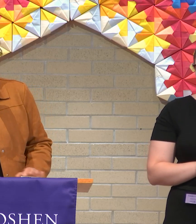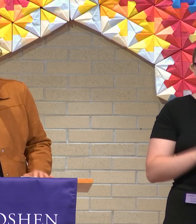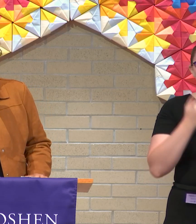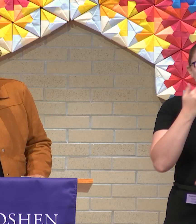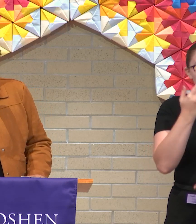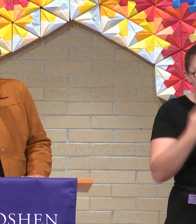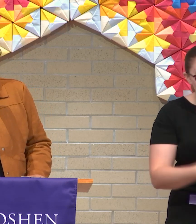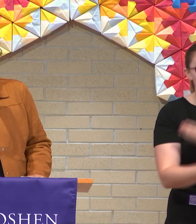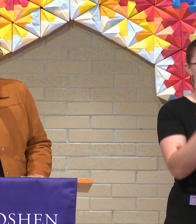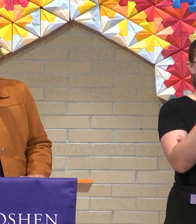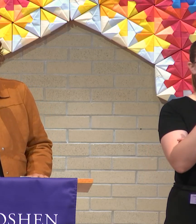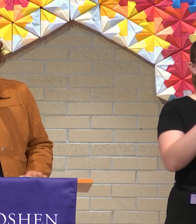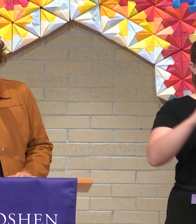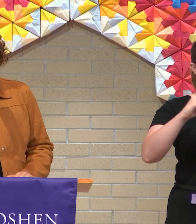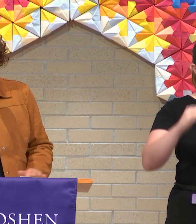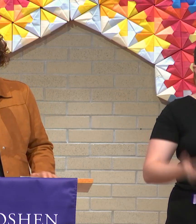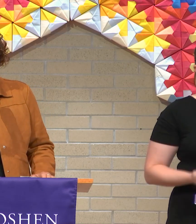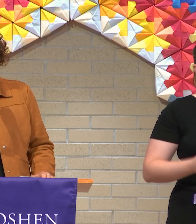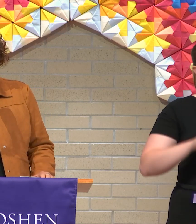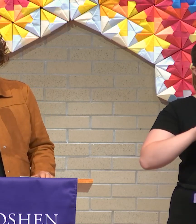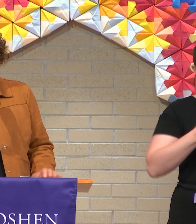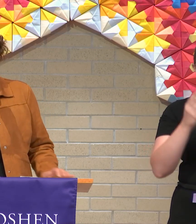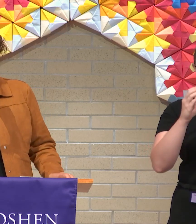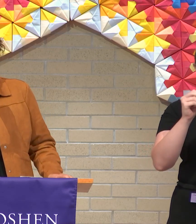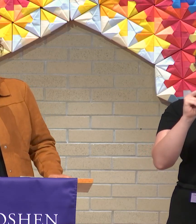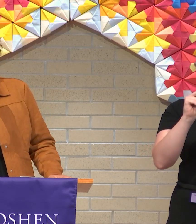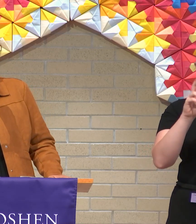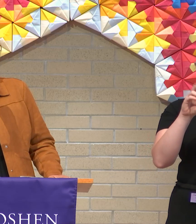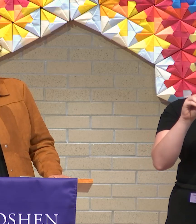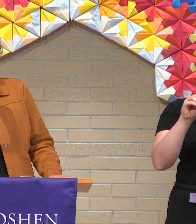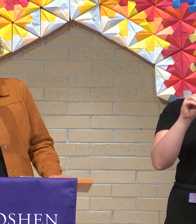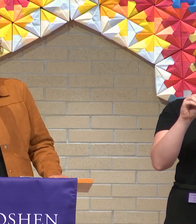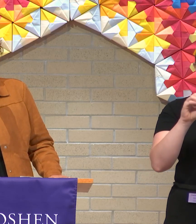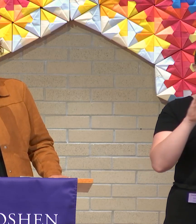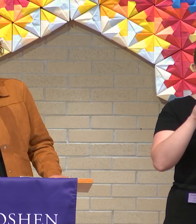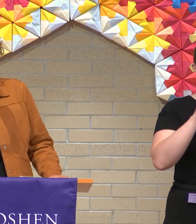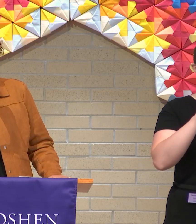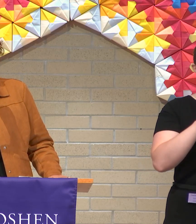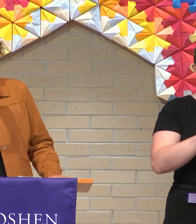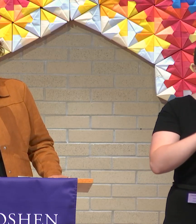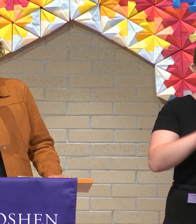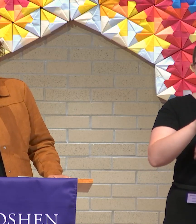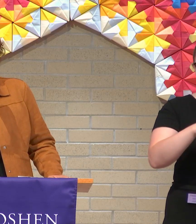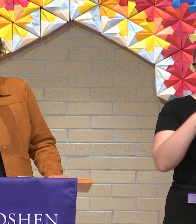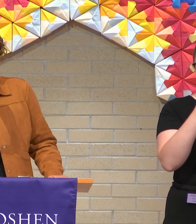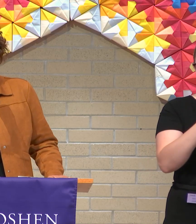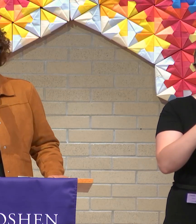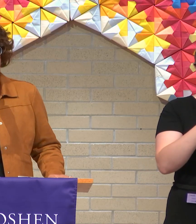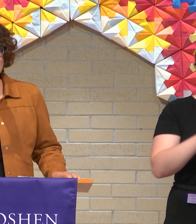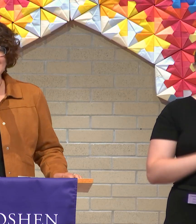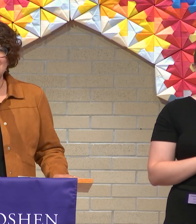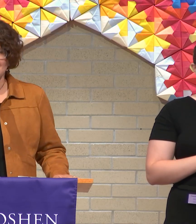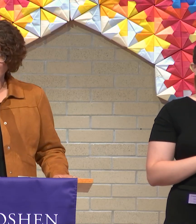Good morning, and welcome to the opening convocation of the academic year.